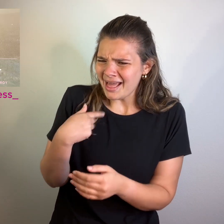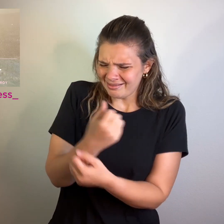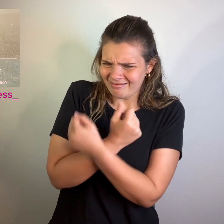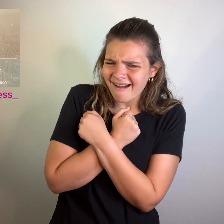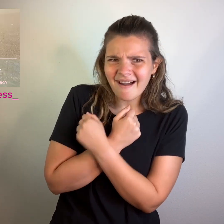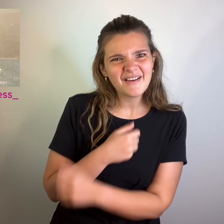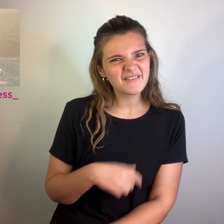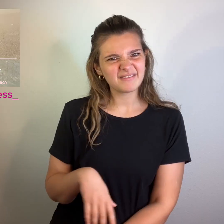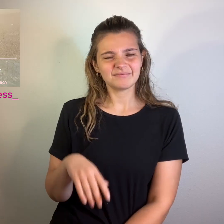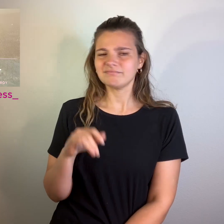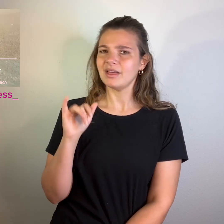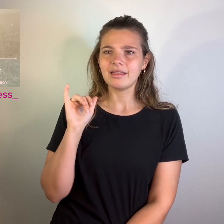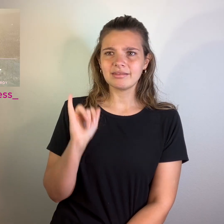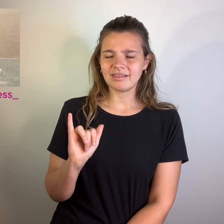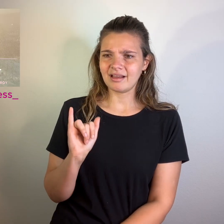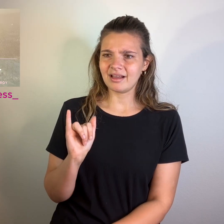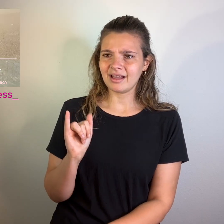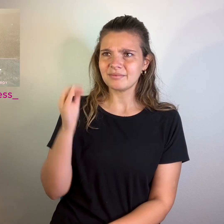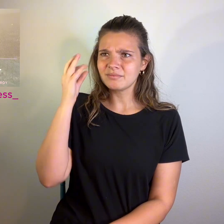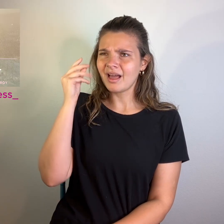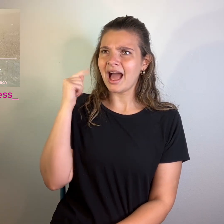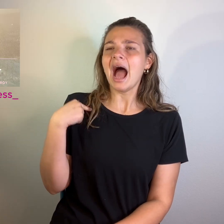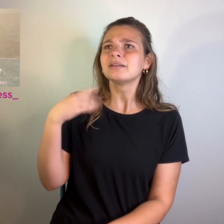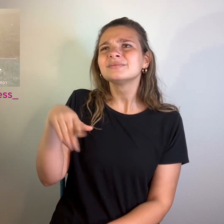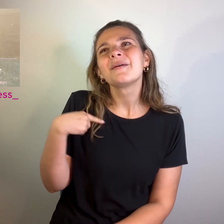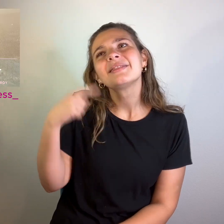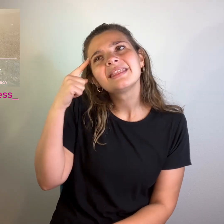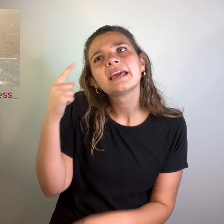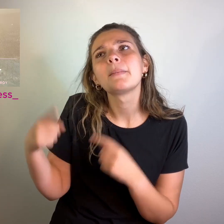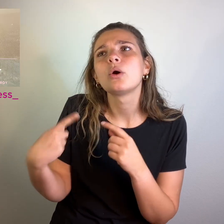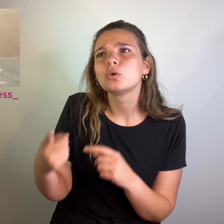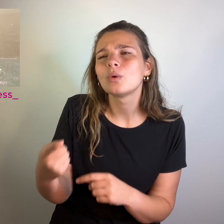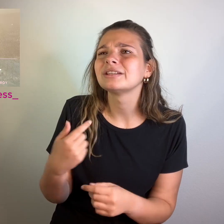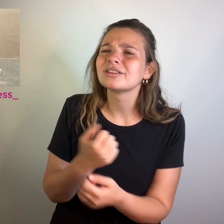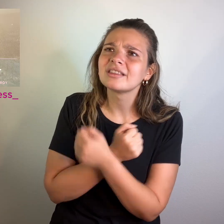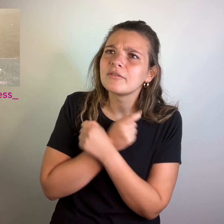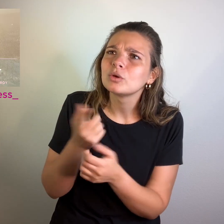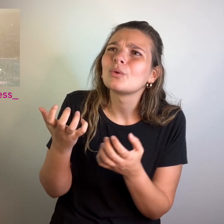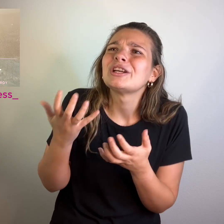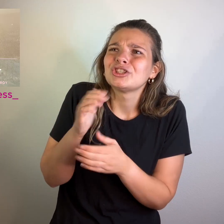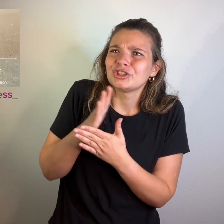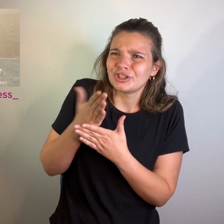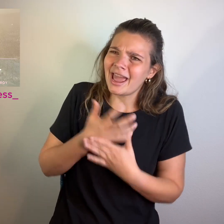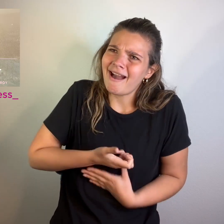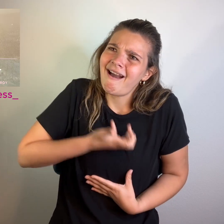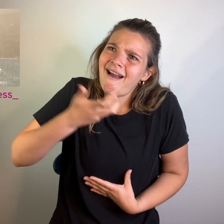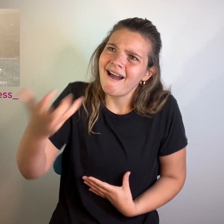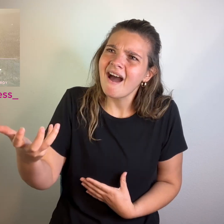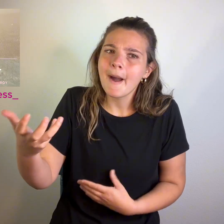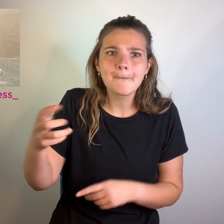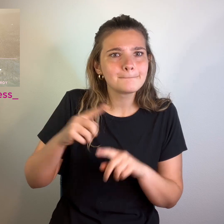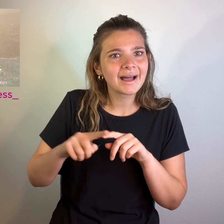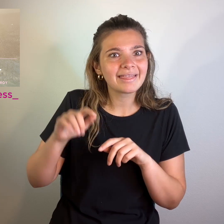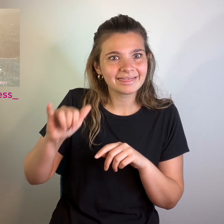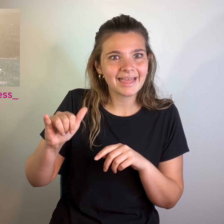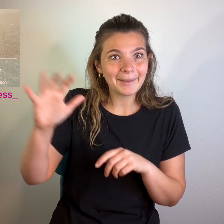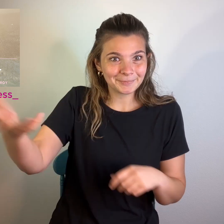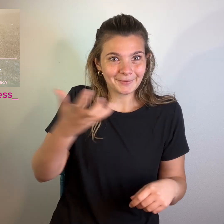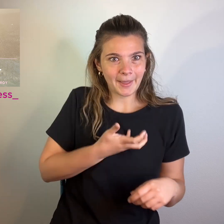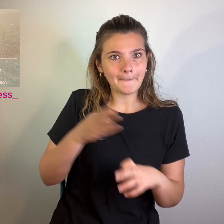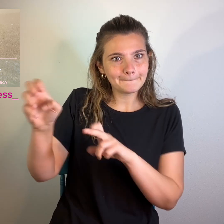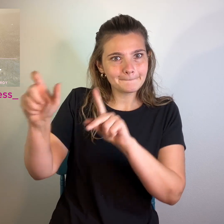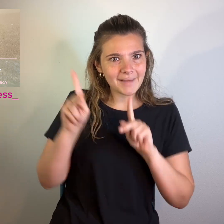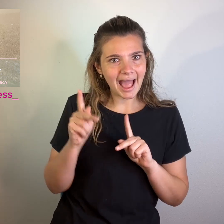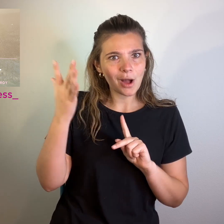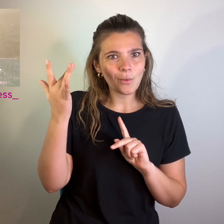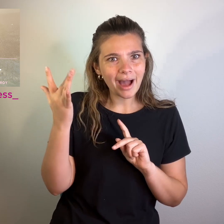from a place of like, I just am thinking of you, I love you, I just want to share love. But it ended up coming right back to me because he was a